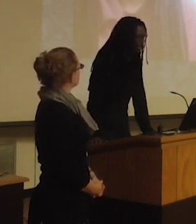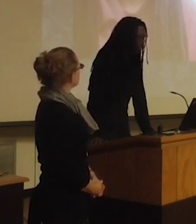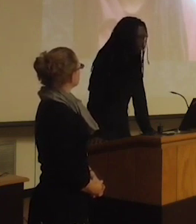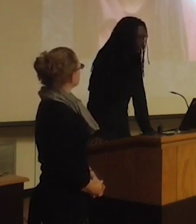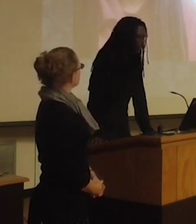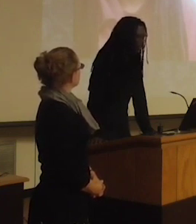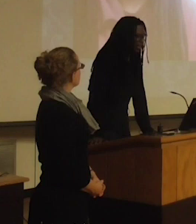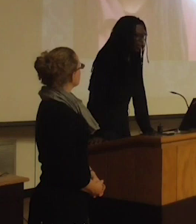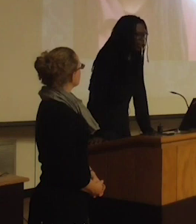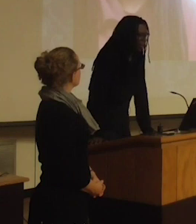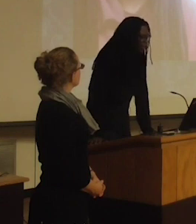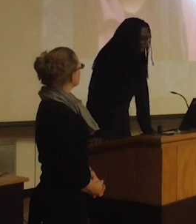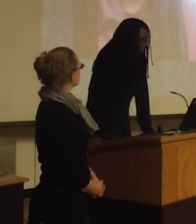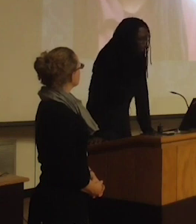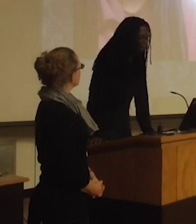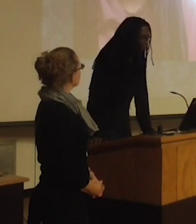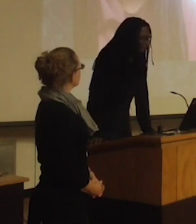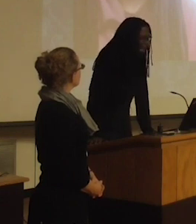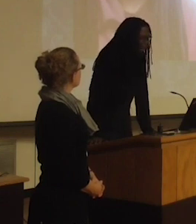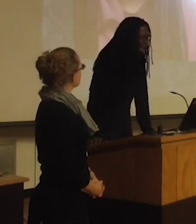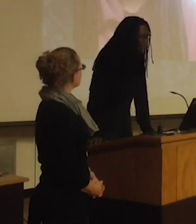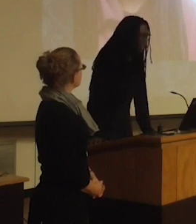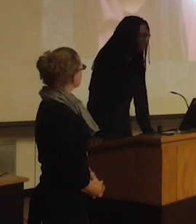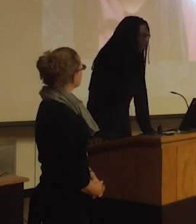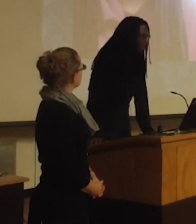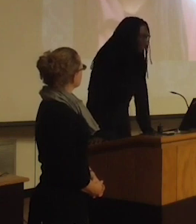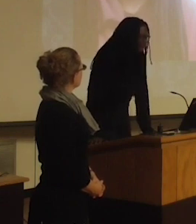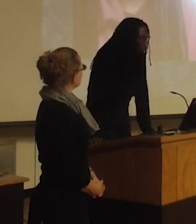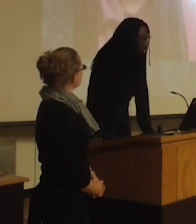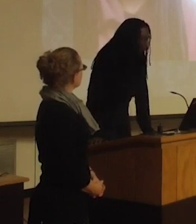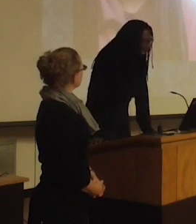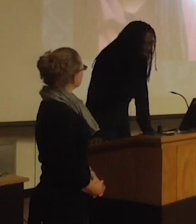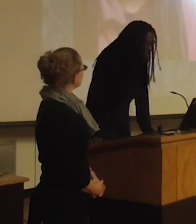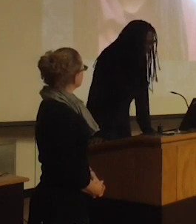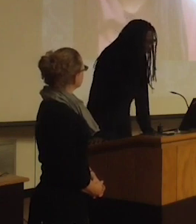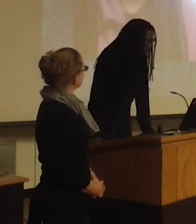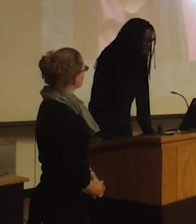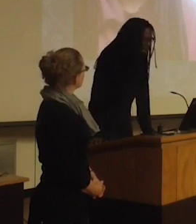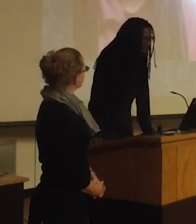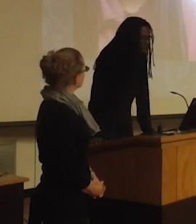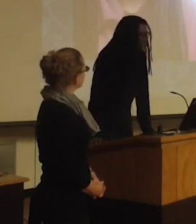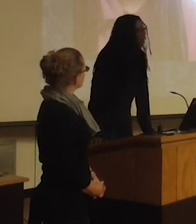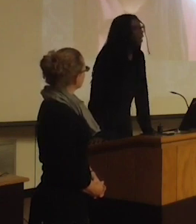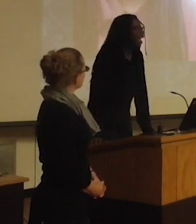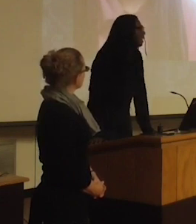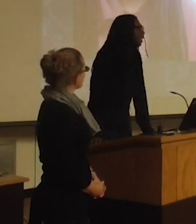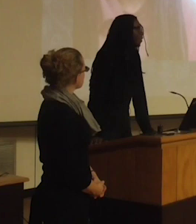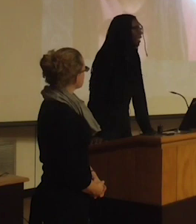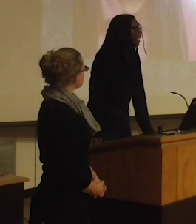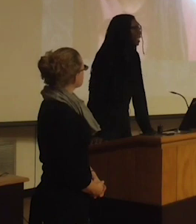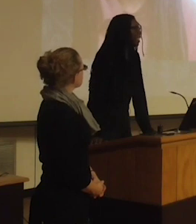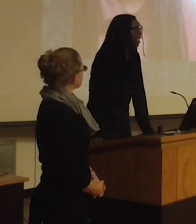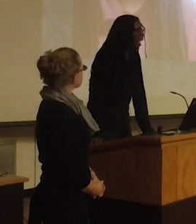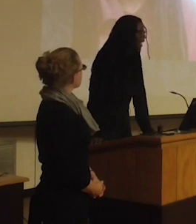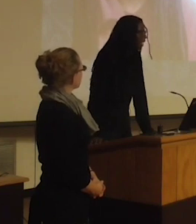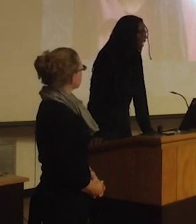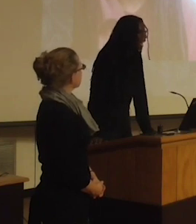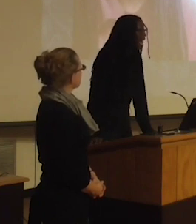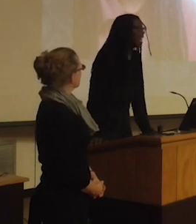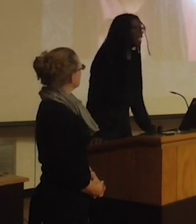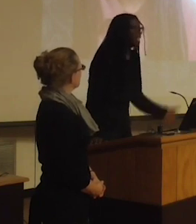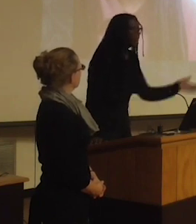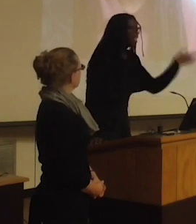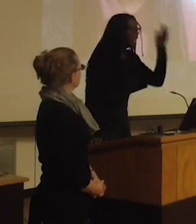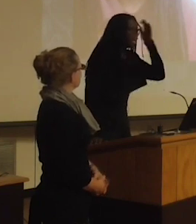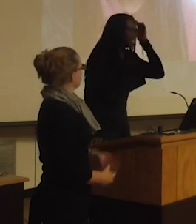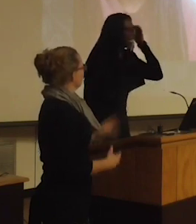and industrial pollution. We demonstrated against police brutality, and we did so uncompromisingly. Slavery never ended, it was just disguised."